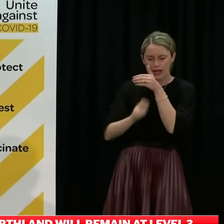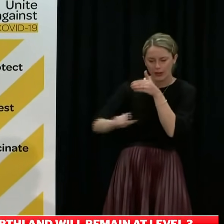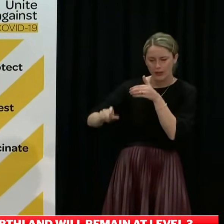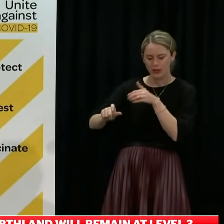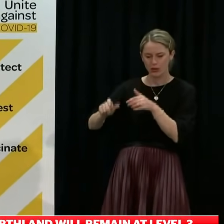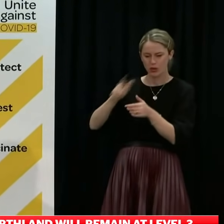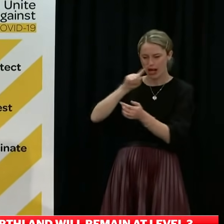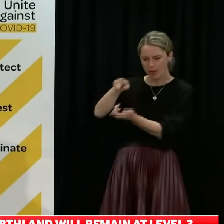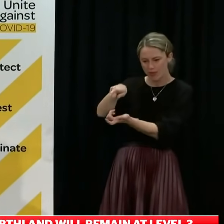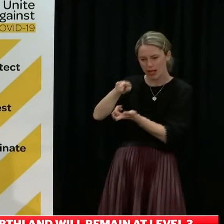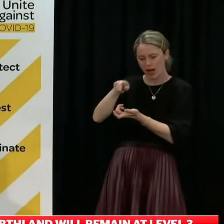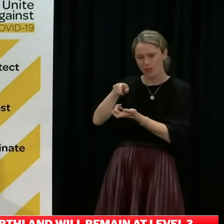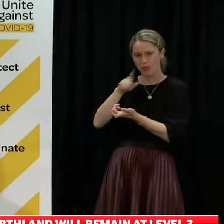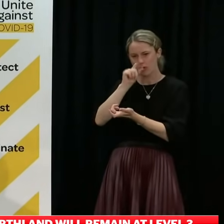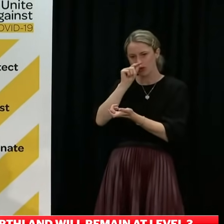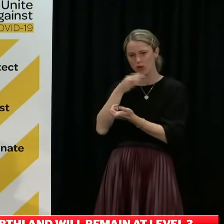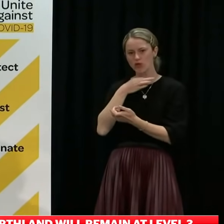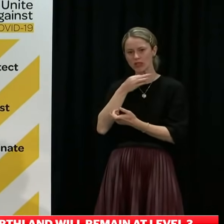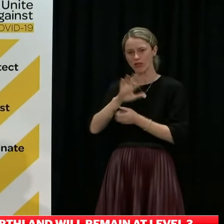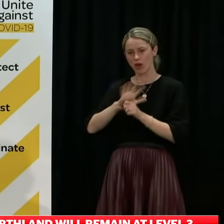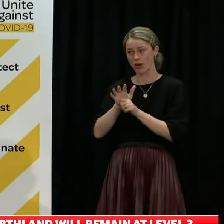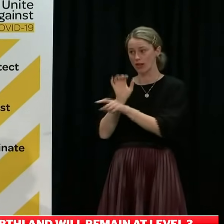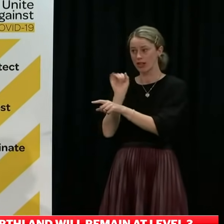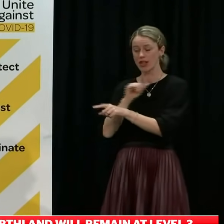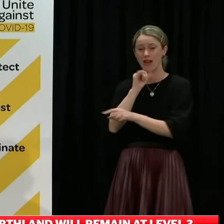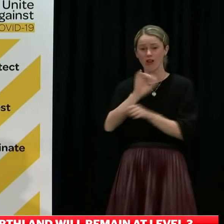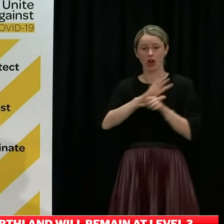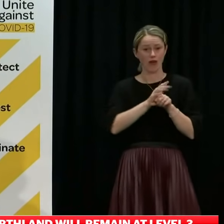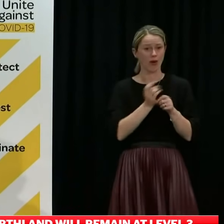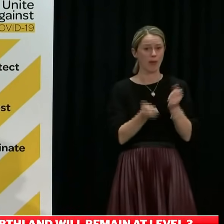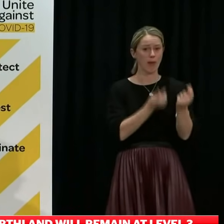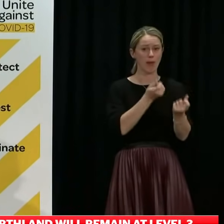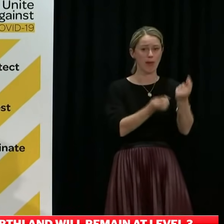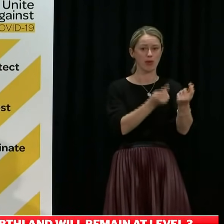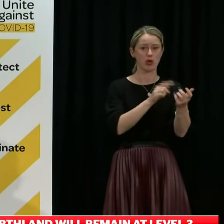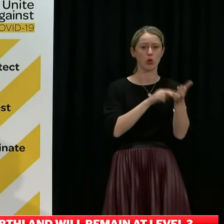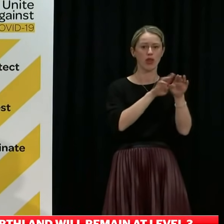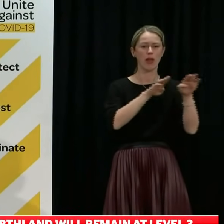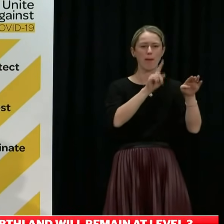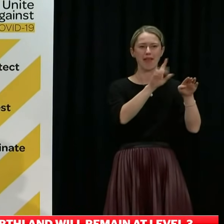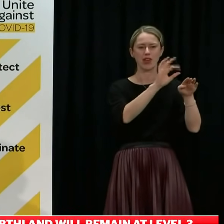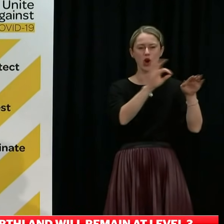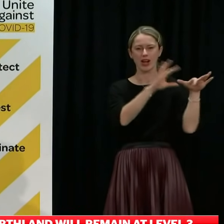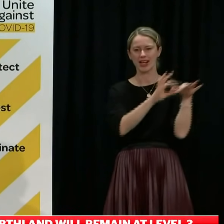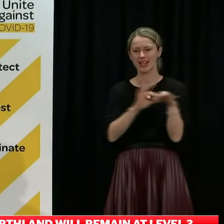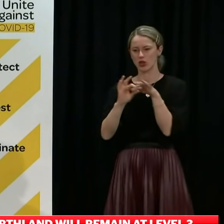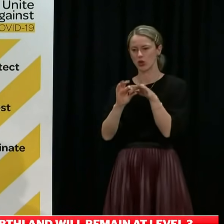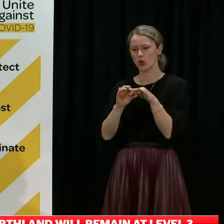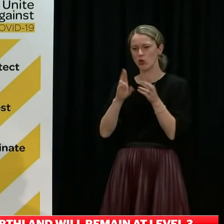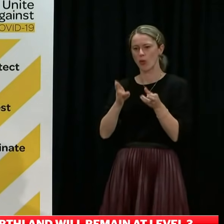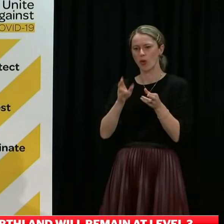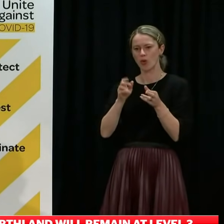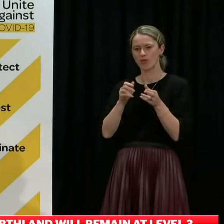well? Well, certainly there is a risk that if you have COVID positive cases and they're not on mains